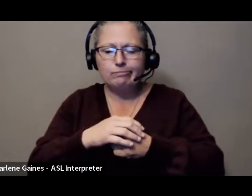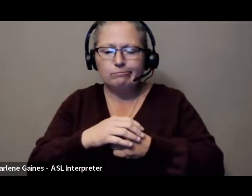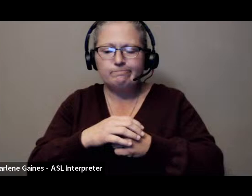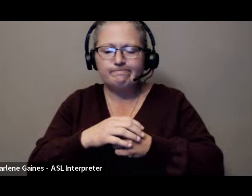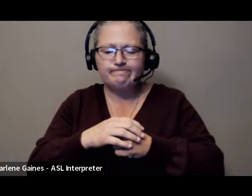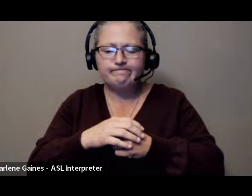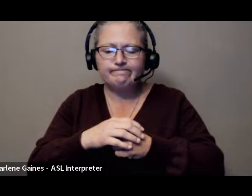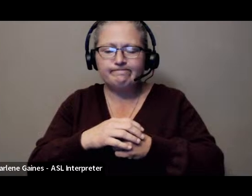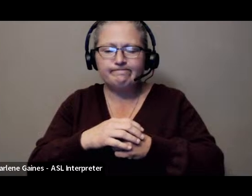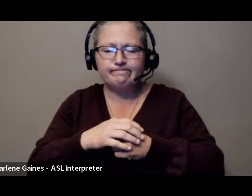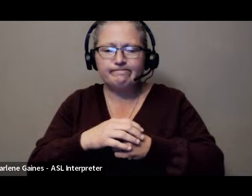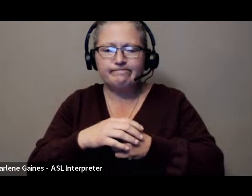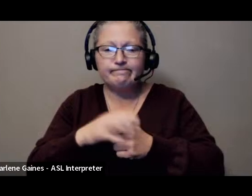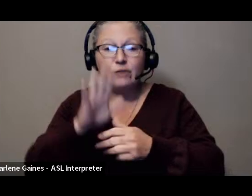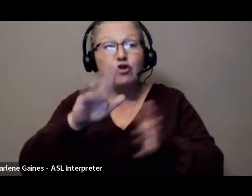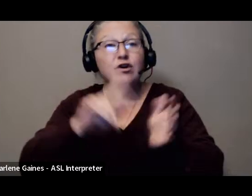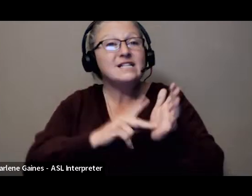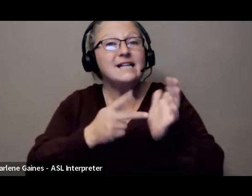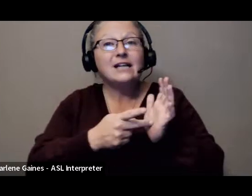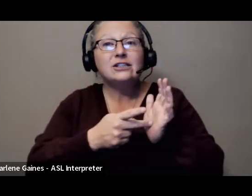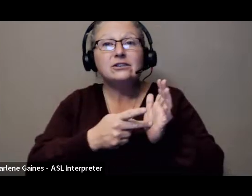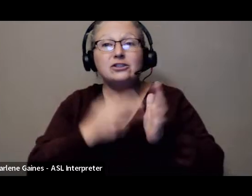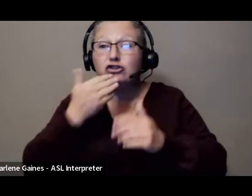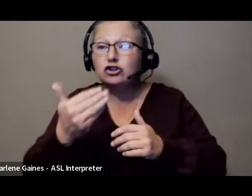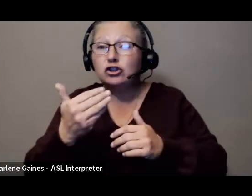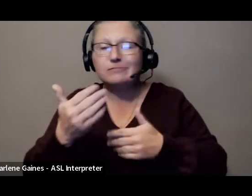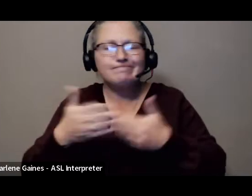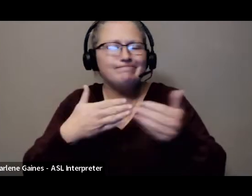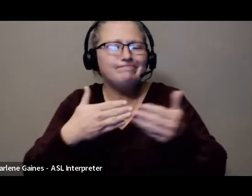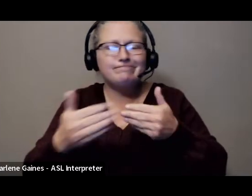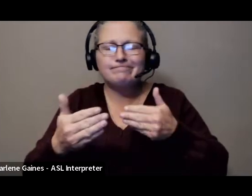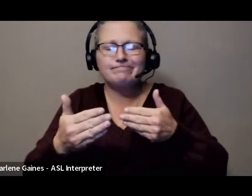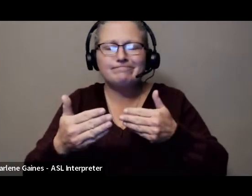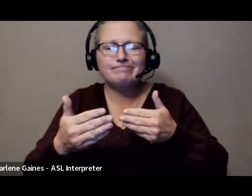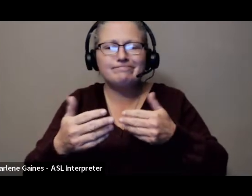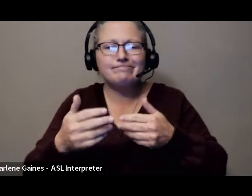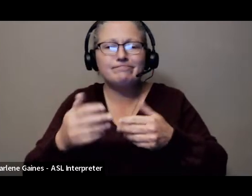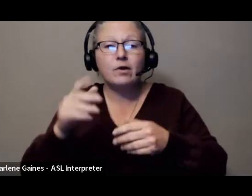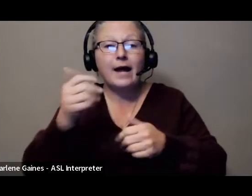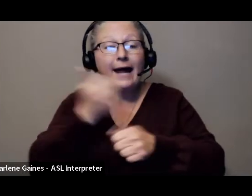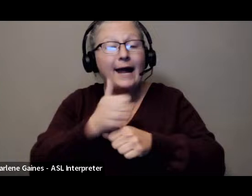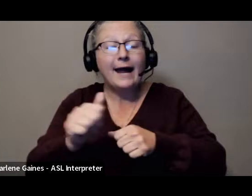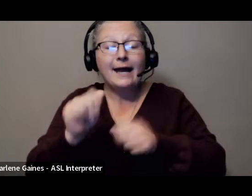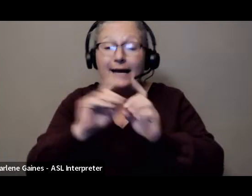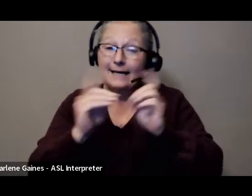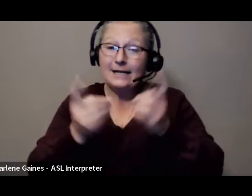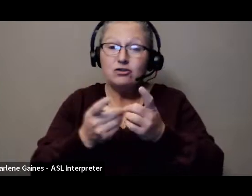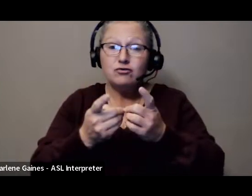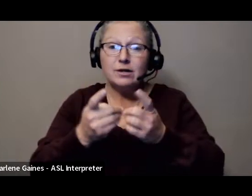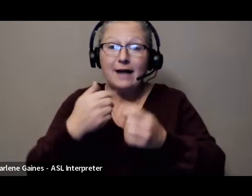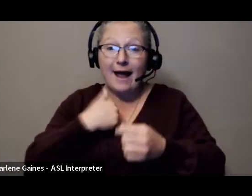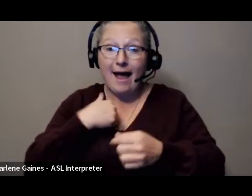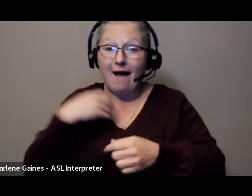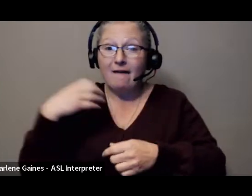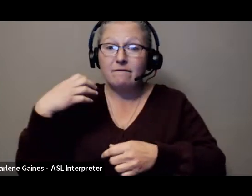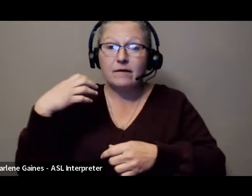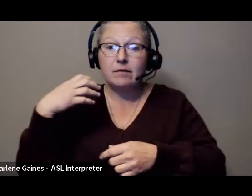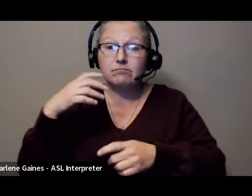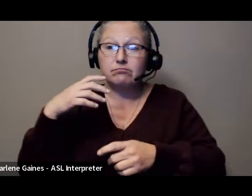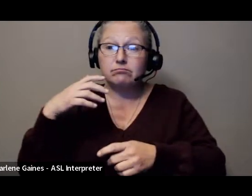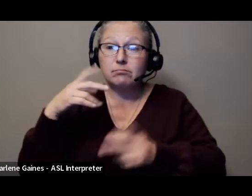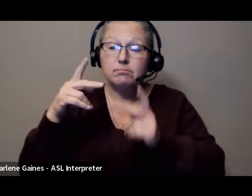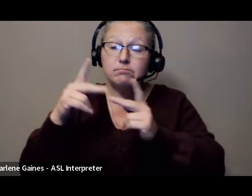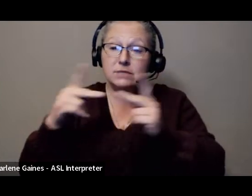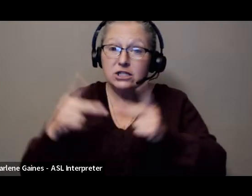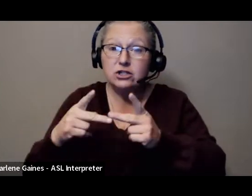I think no matter how good your intentions are, whatever official positions the district takes are bound